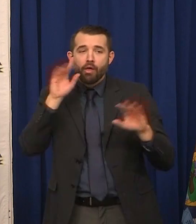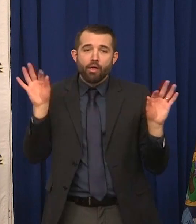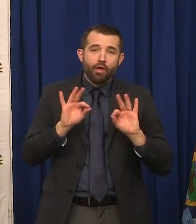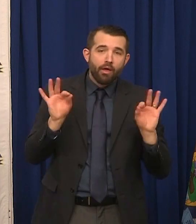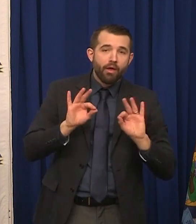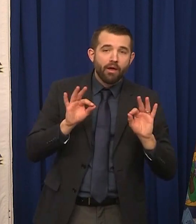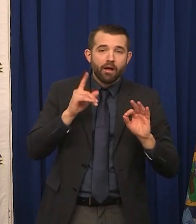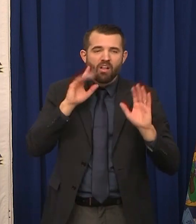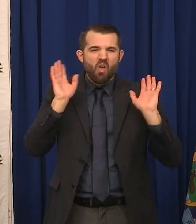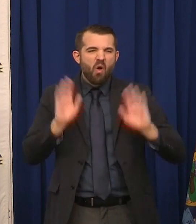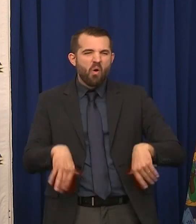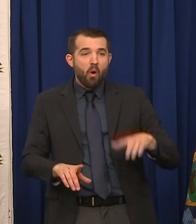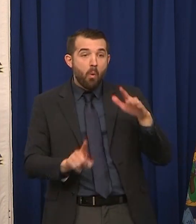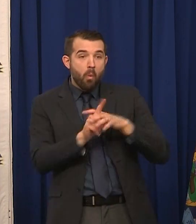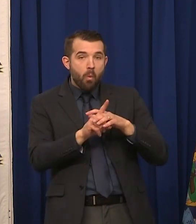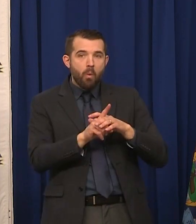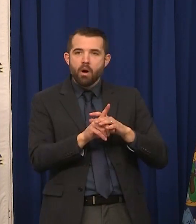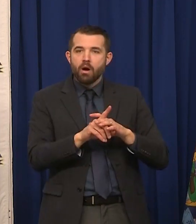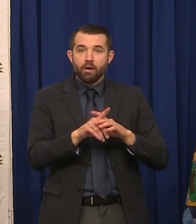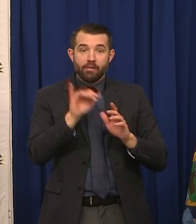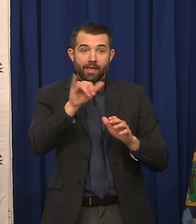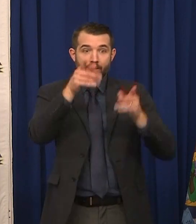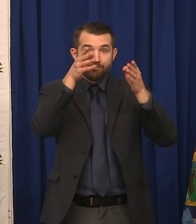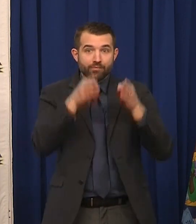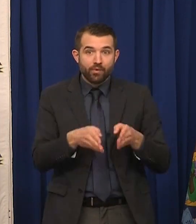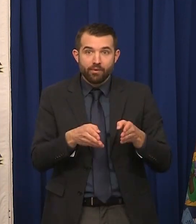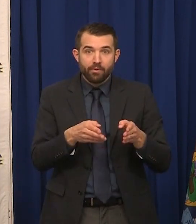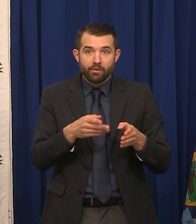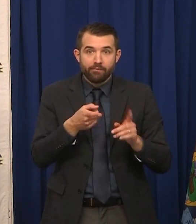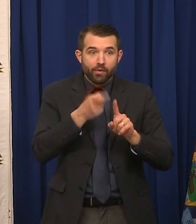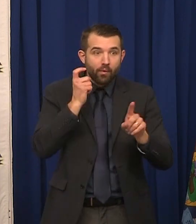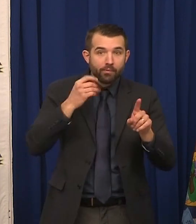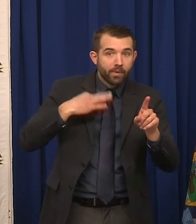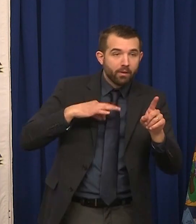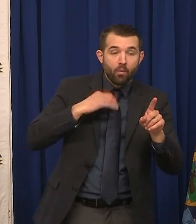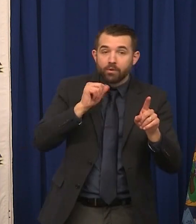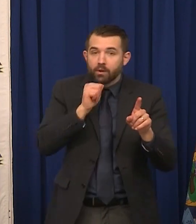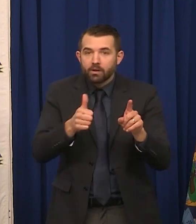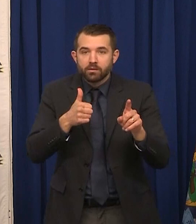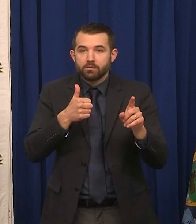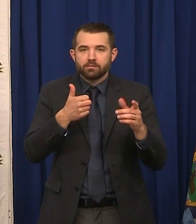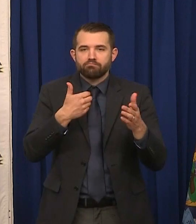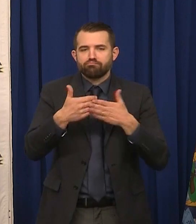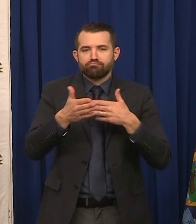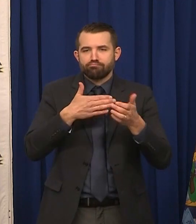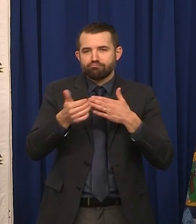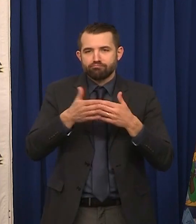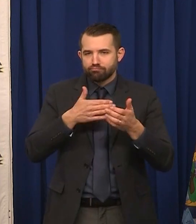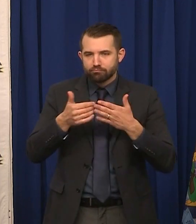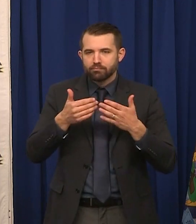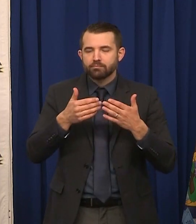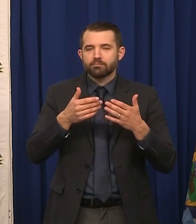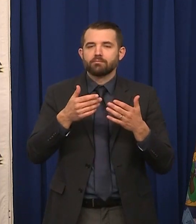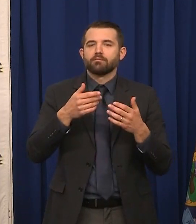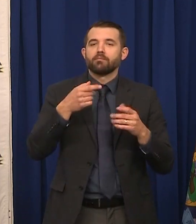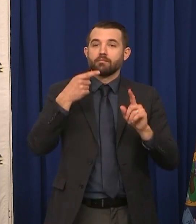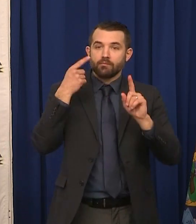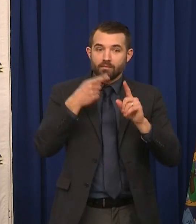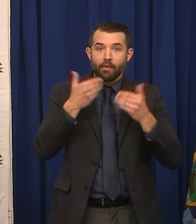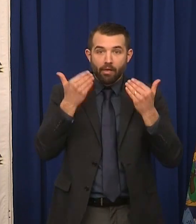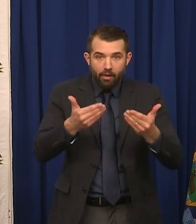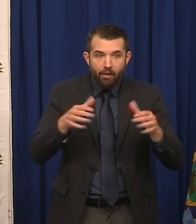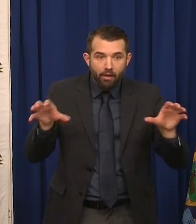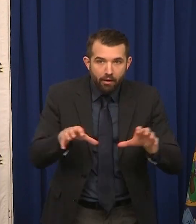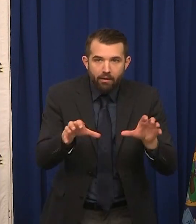resident happens to be in their county before they decide to continue or start taking action to prepare. What